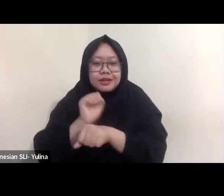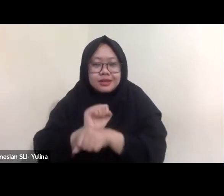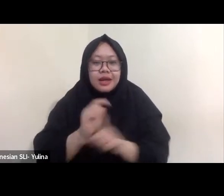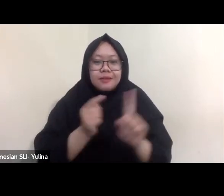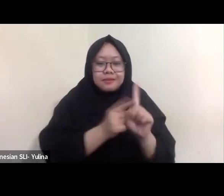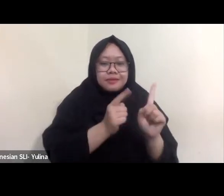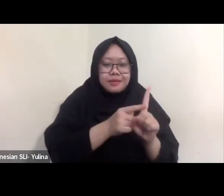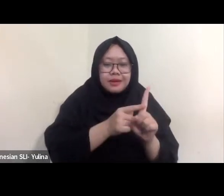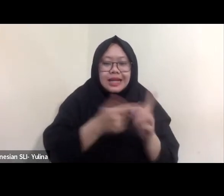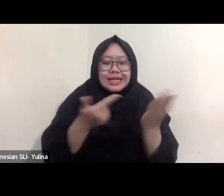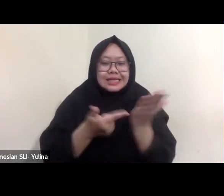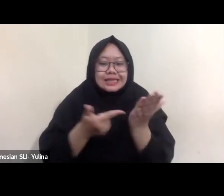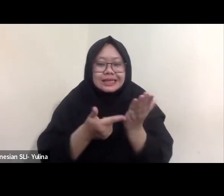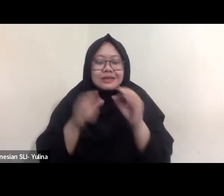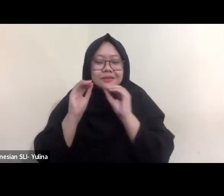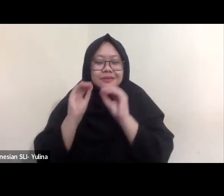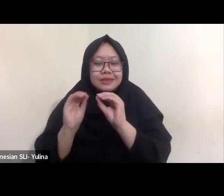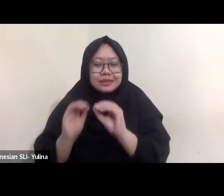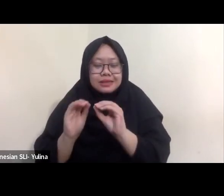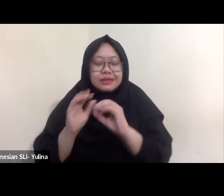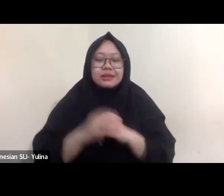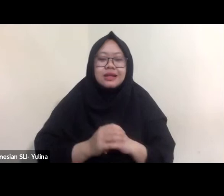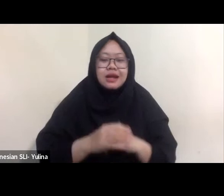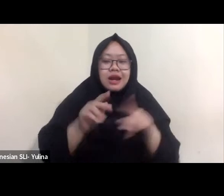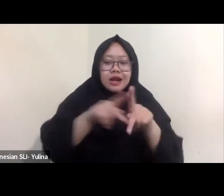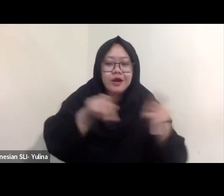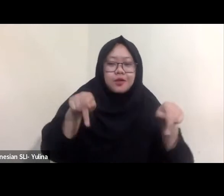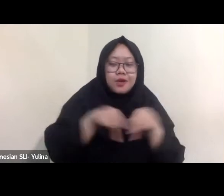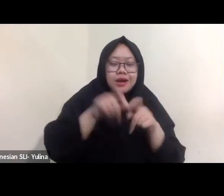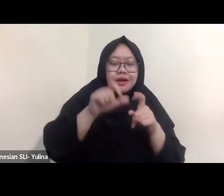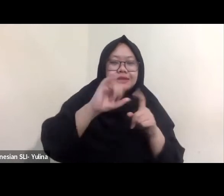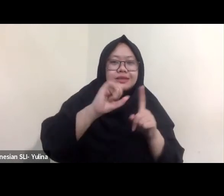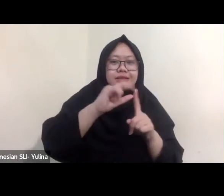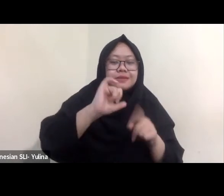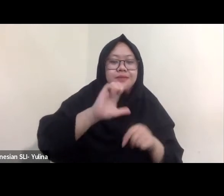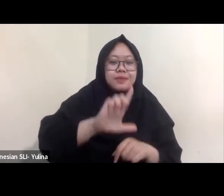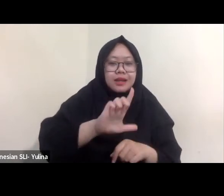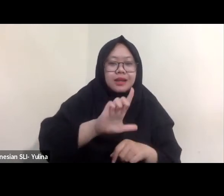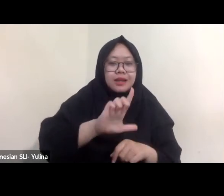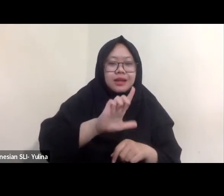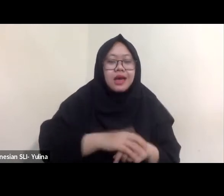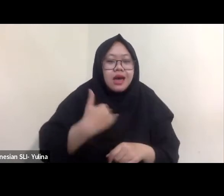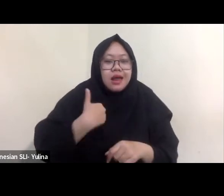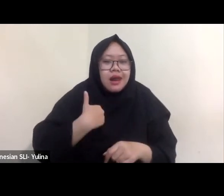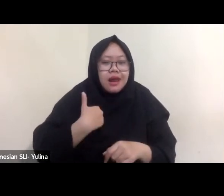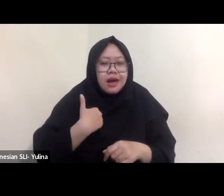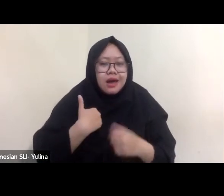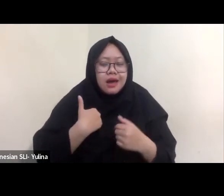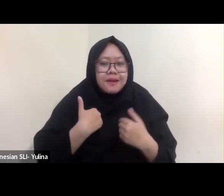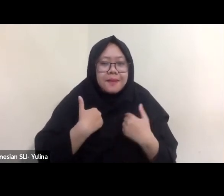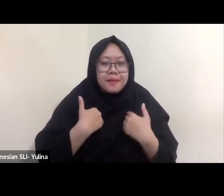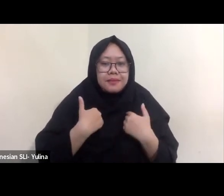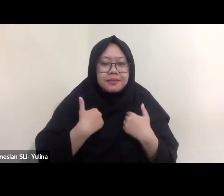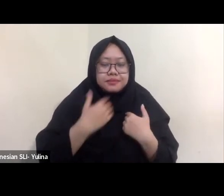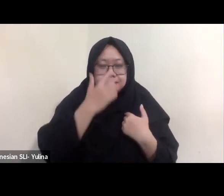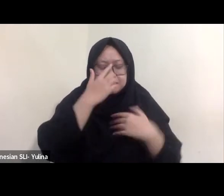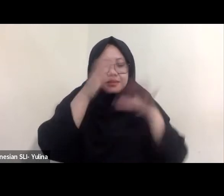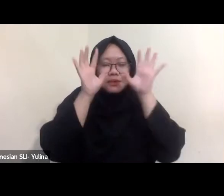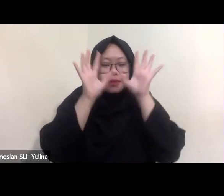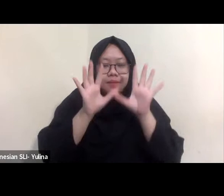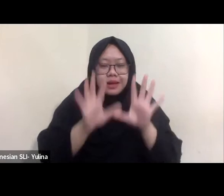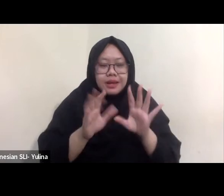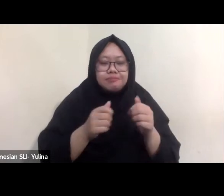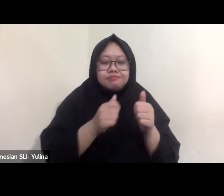who already has 125 members, and maybe more according to latest data, coming from